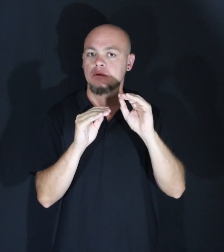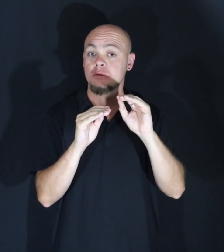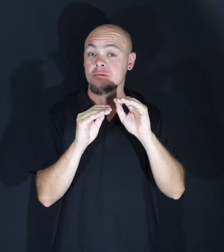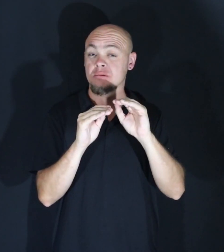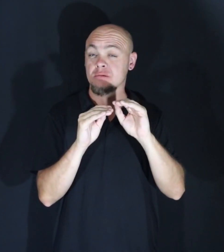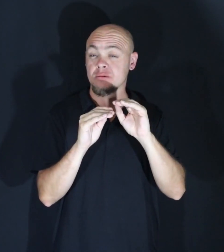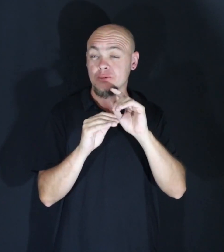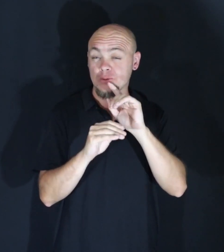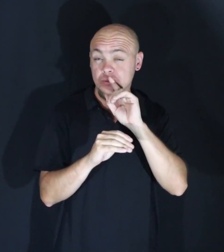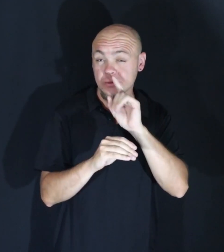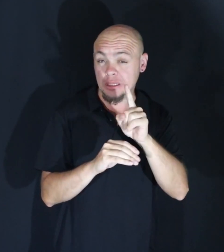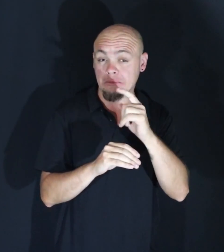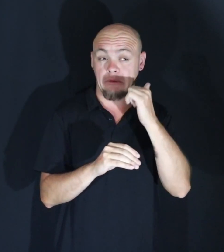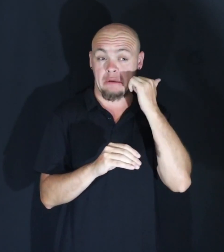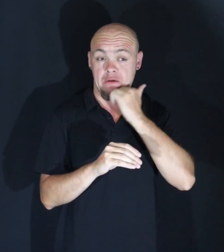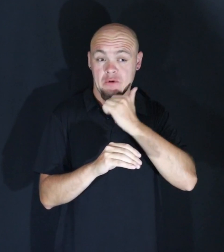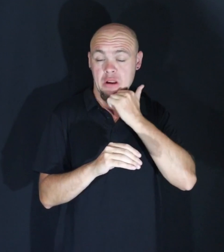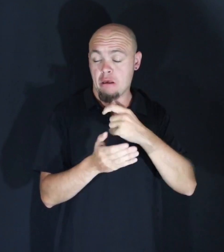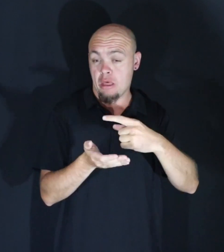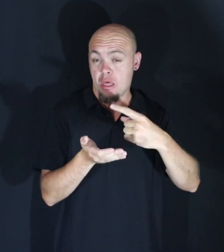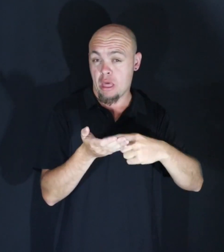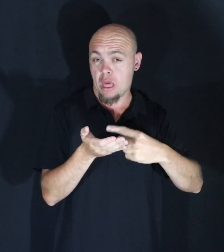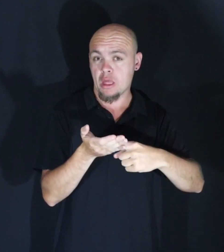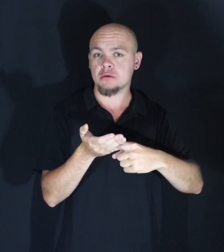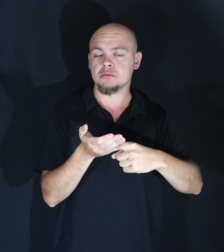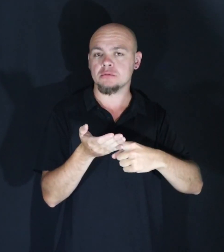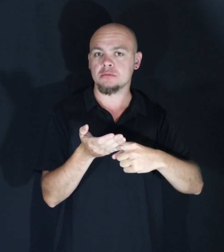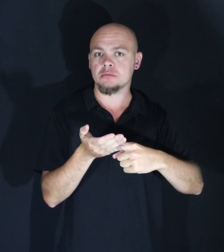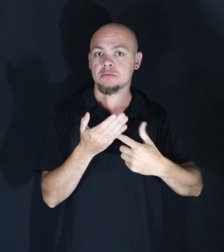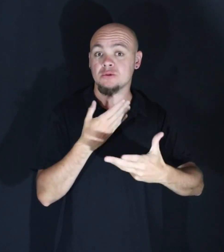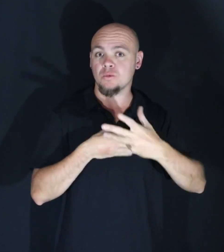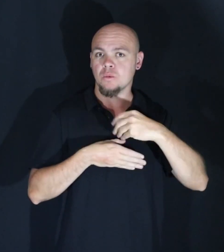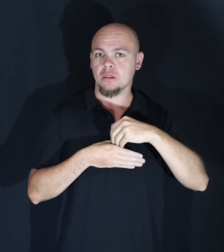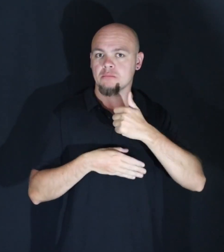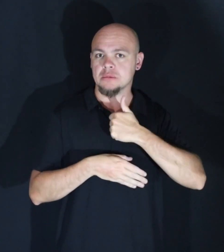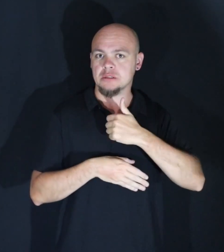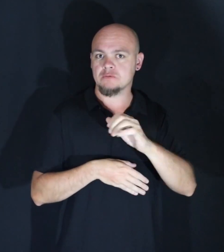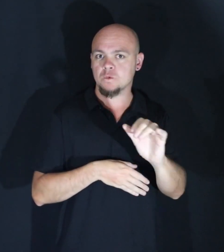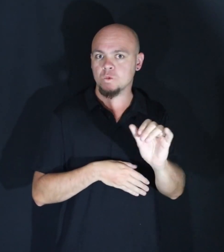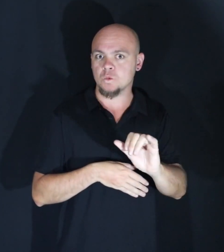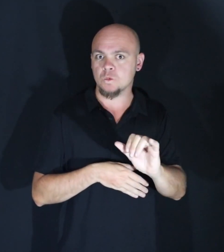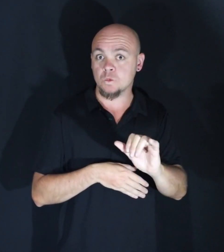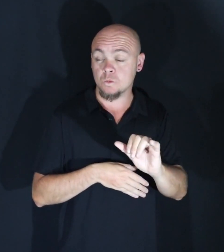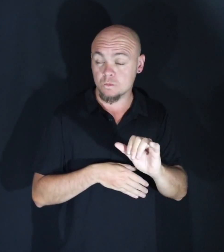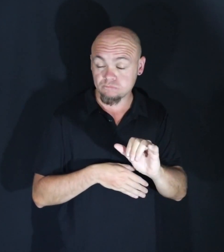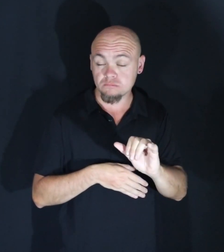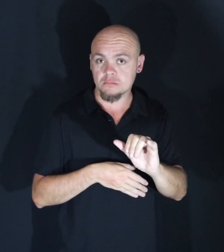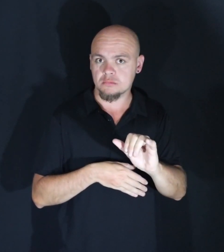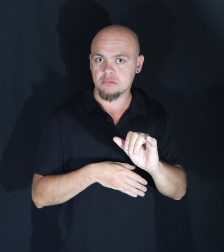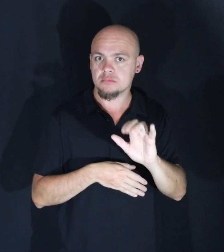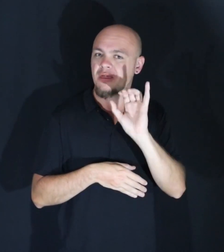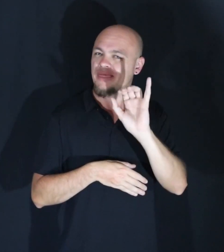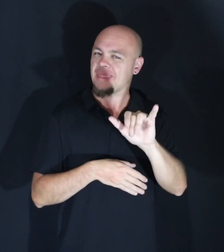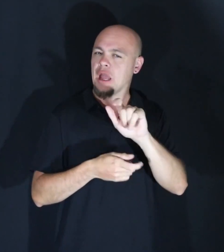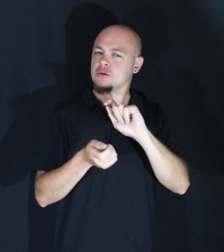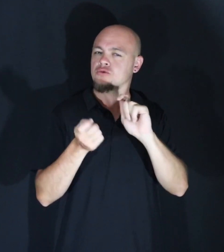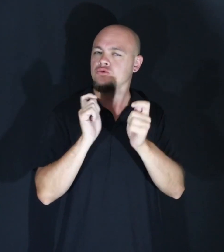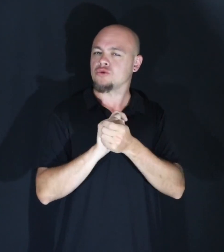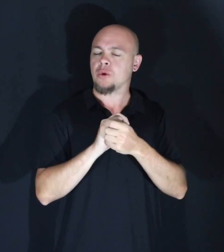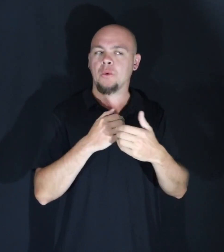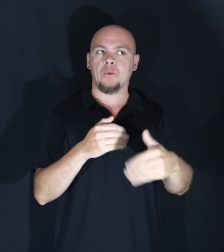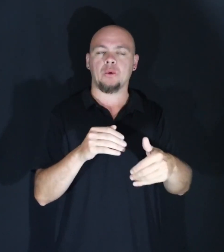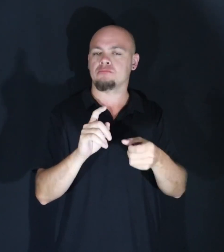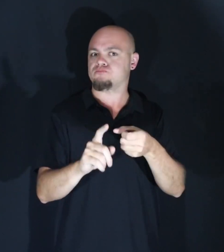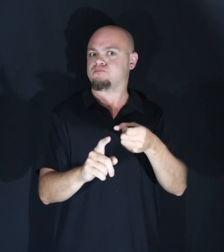was talking about every day also landed within myself. And that was the biggest change.